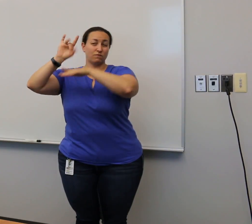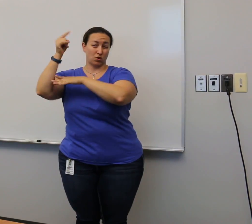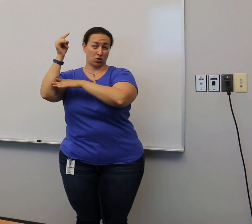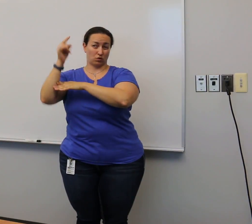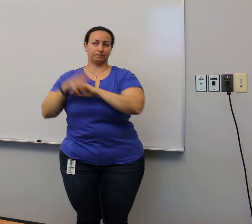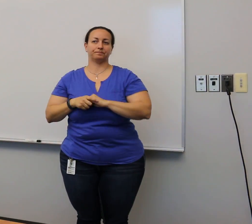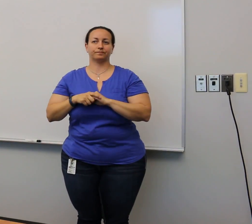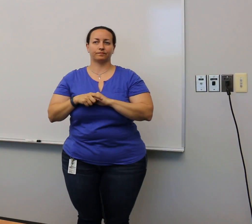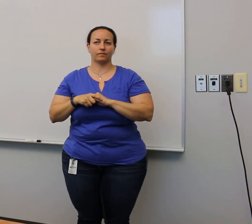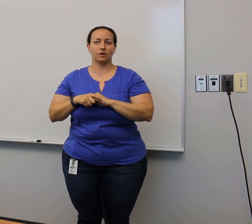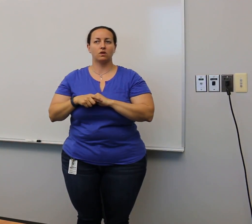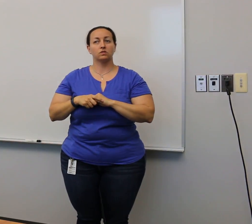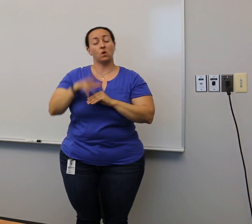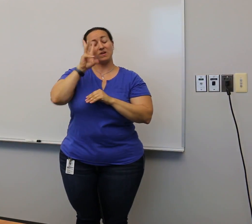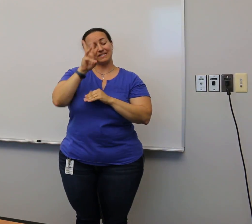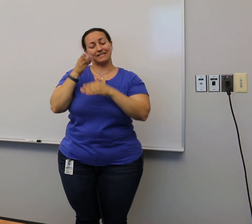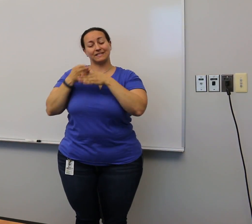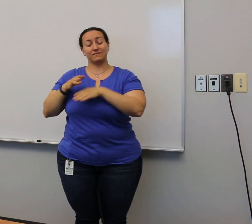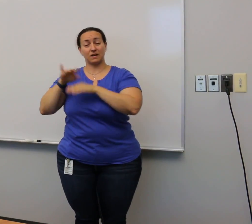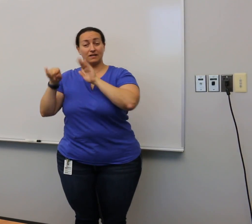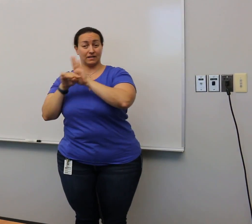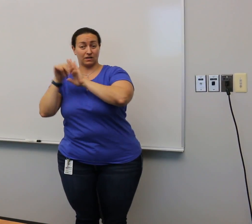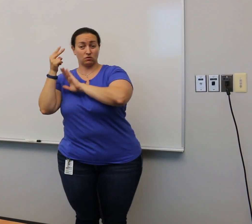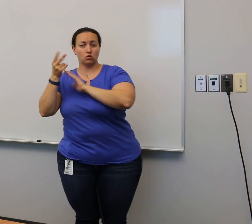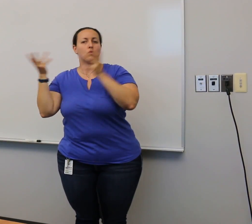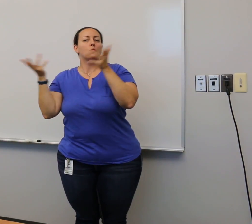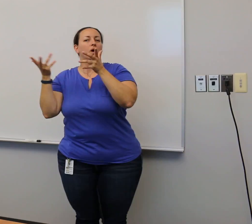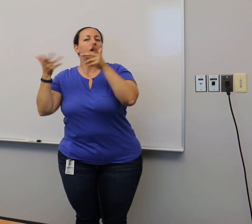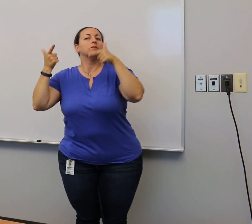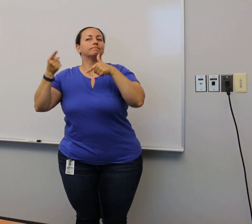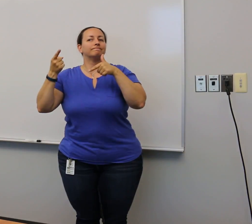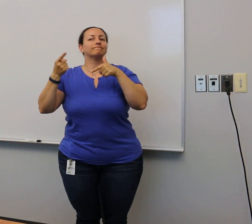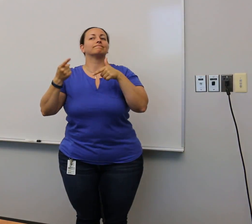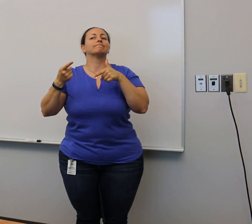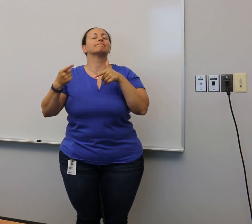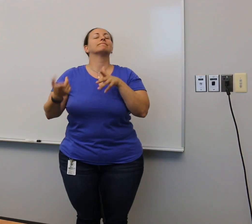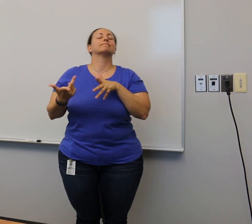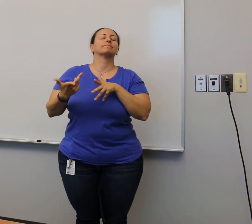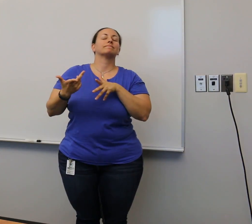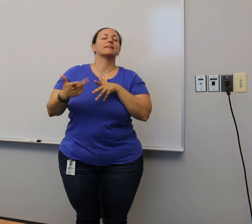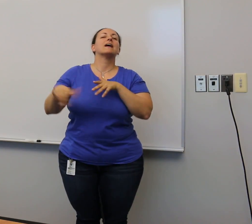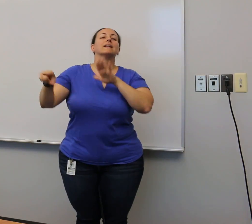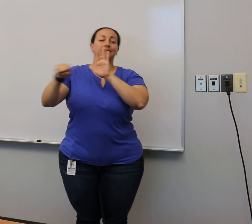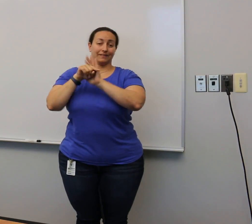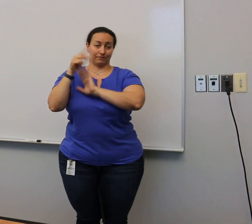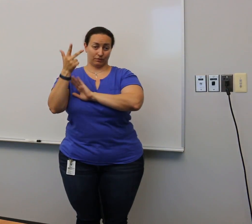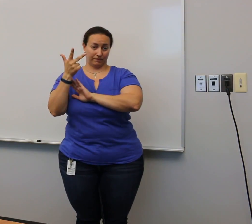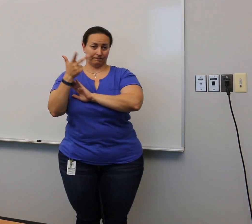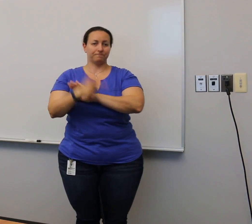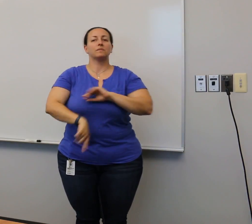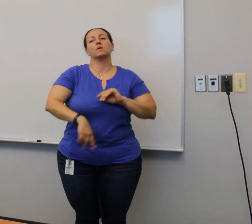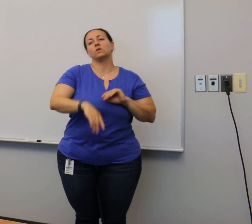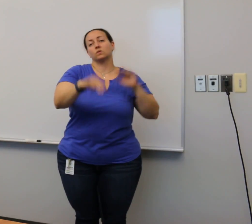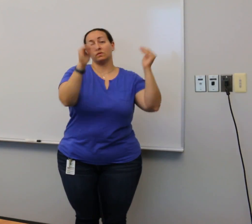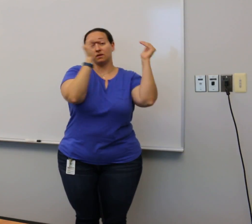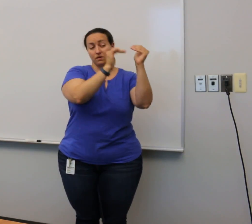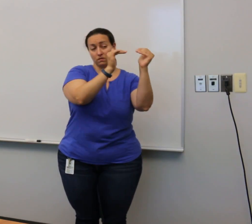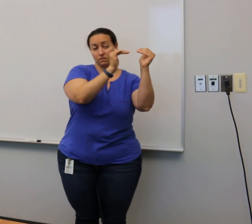As we're working through this question, I have 3 plus in brackets, -3. We have to imagine that there's